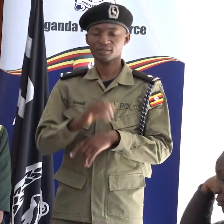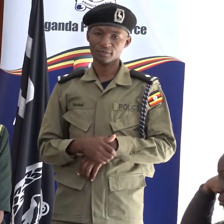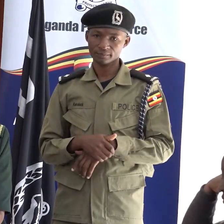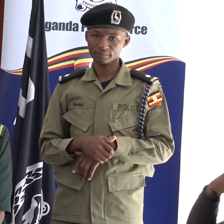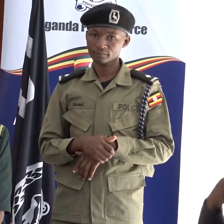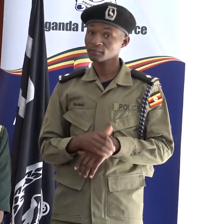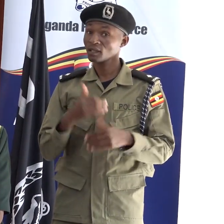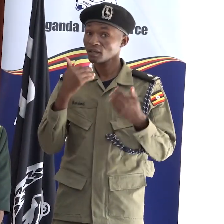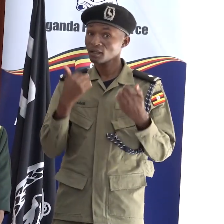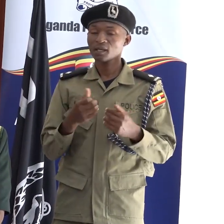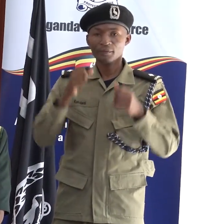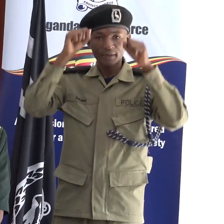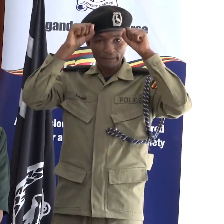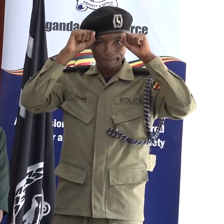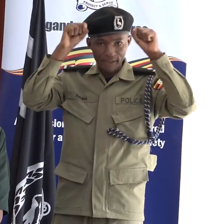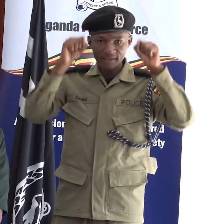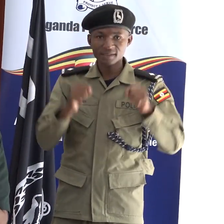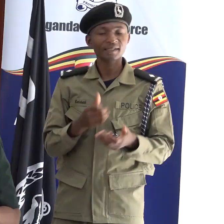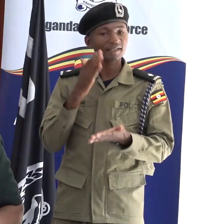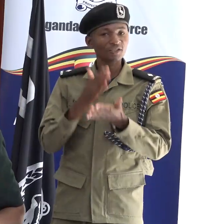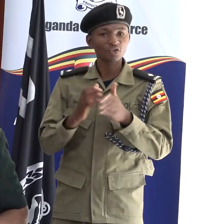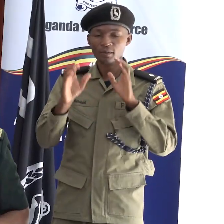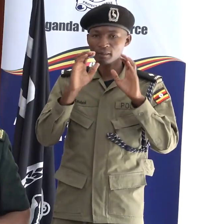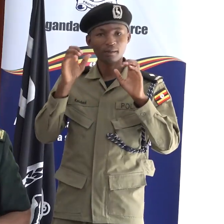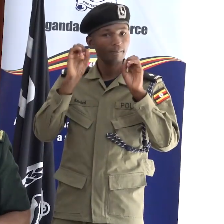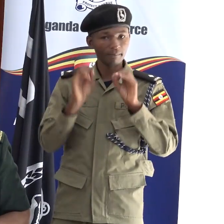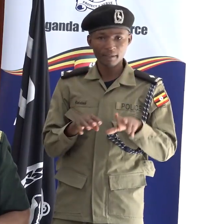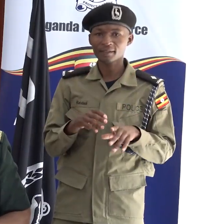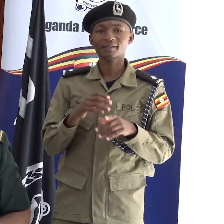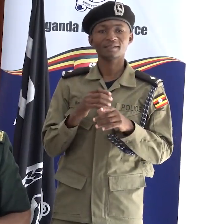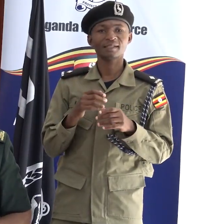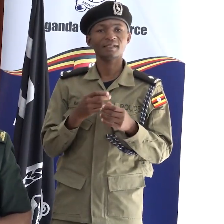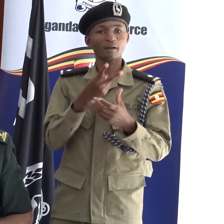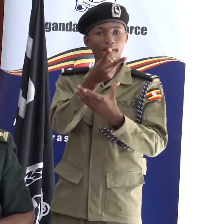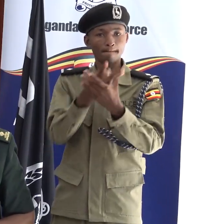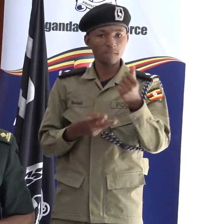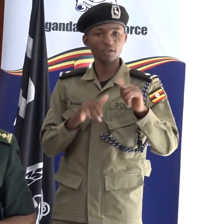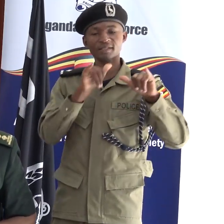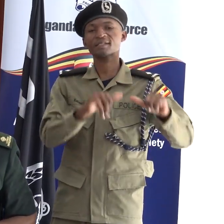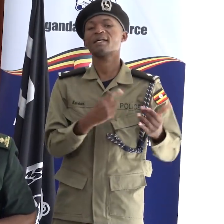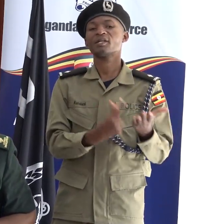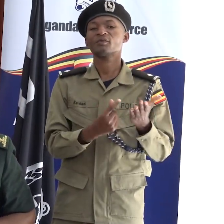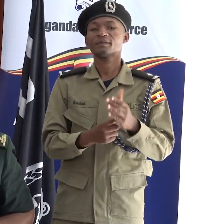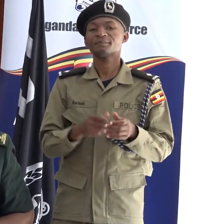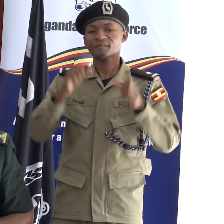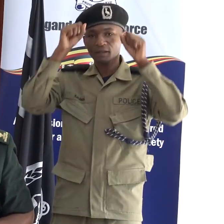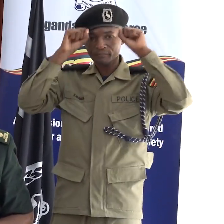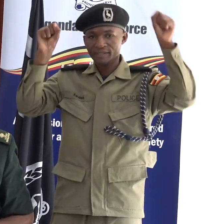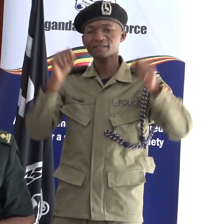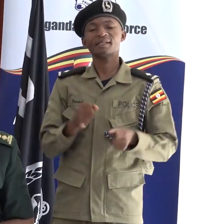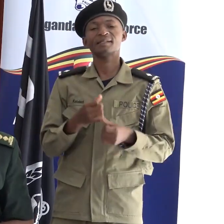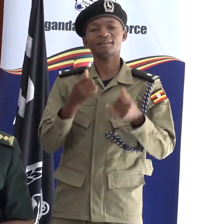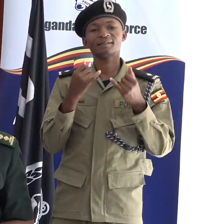the president went ahead on dual citizenship now. The president emphasized